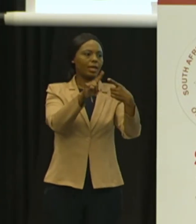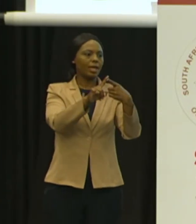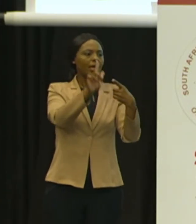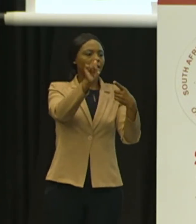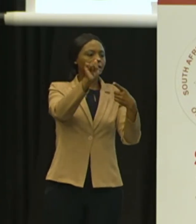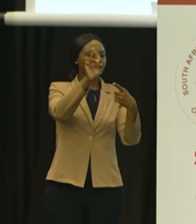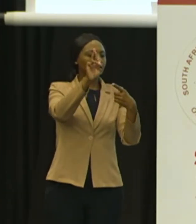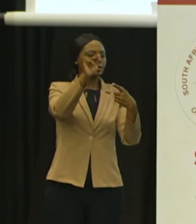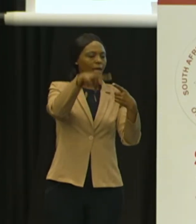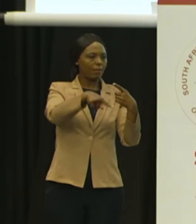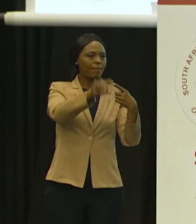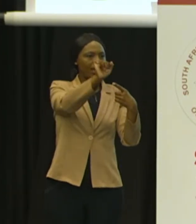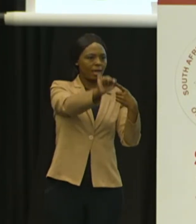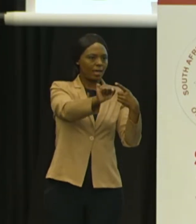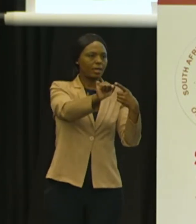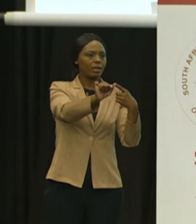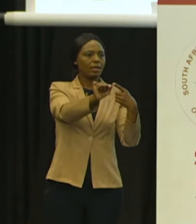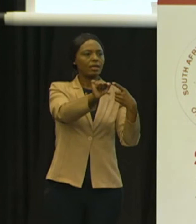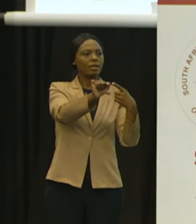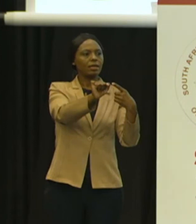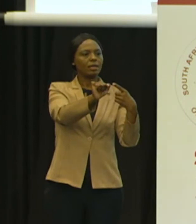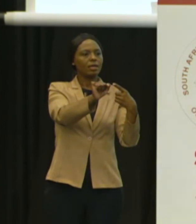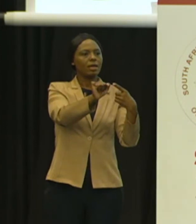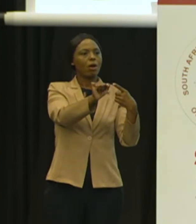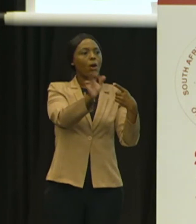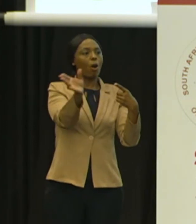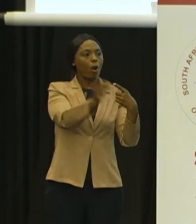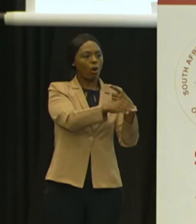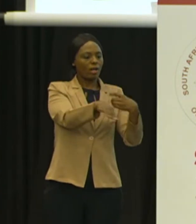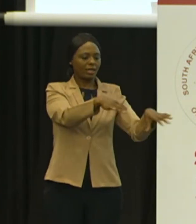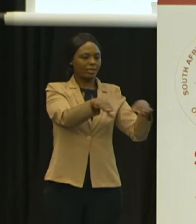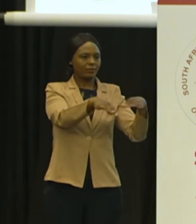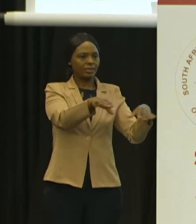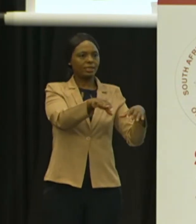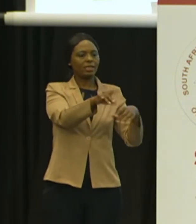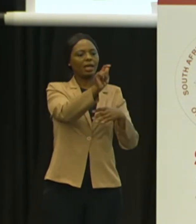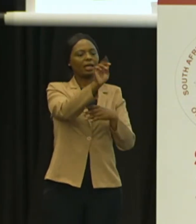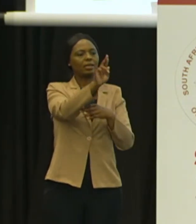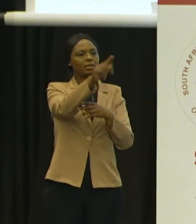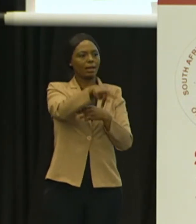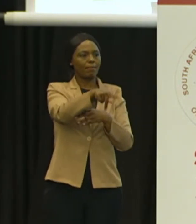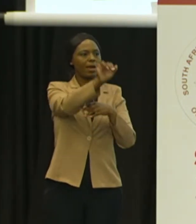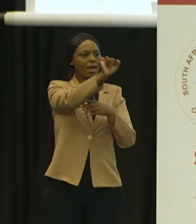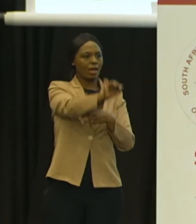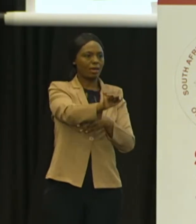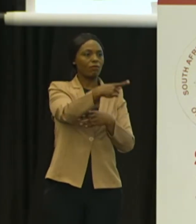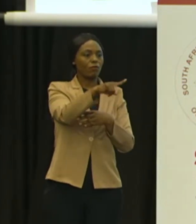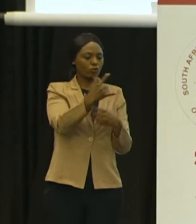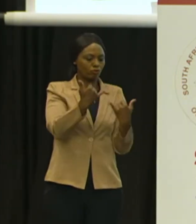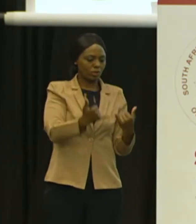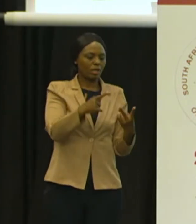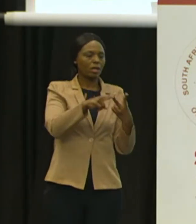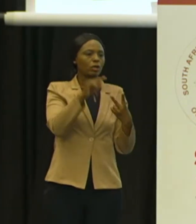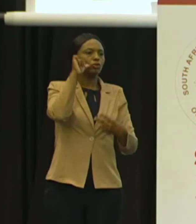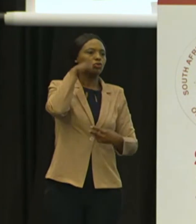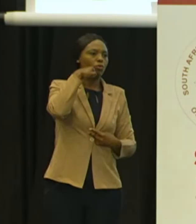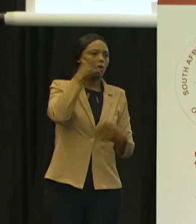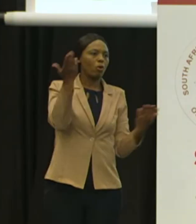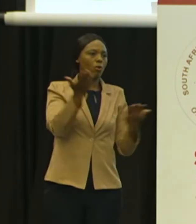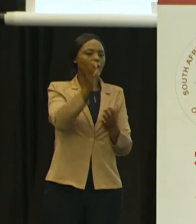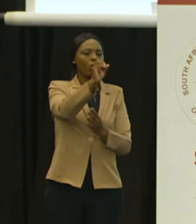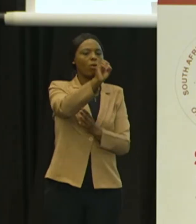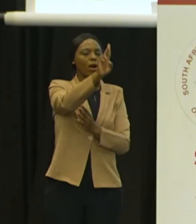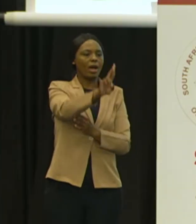B. All activities for track A on the agenda for today and for tomorrow will be in OR